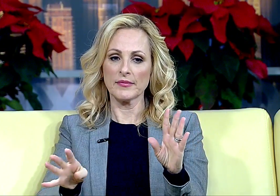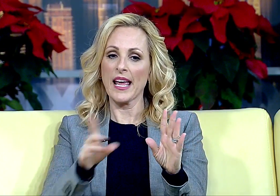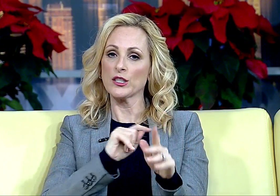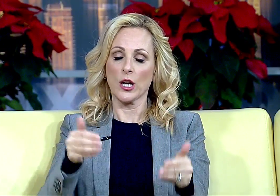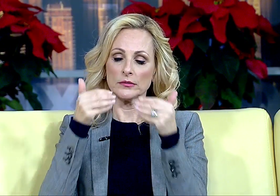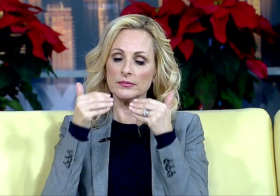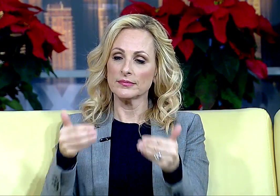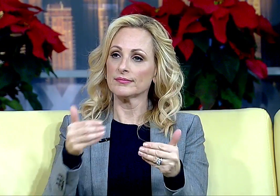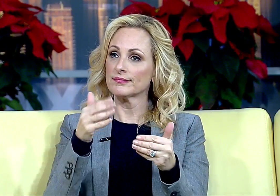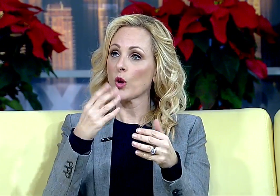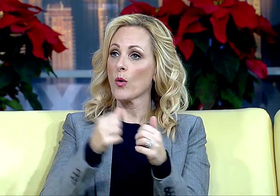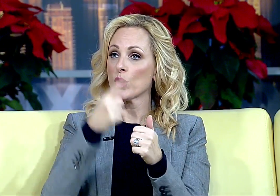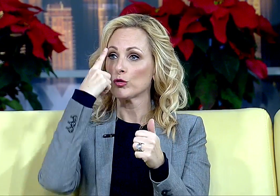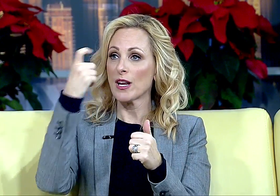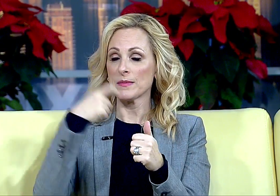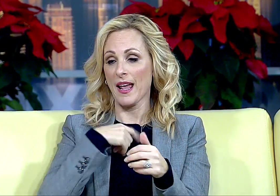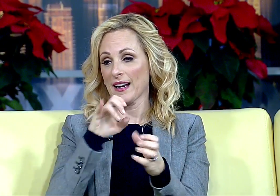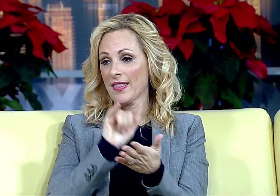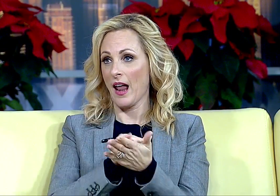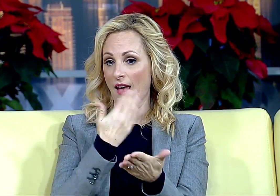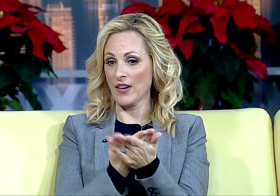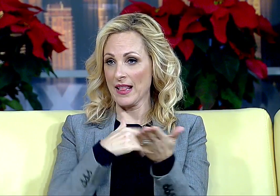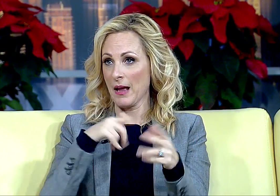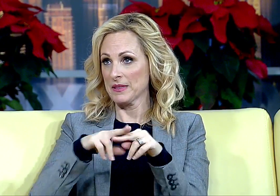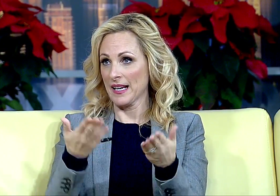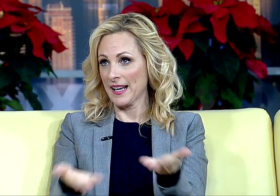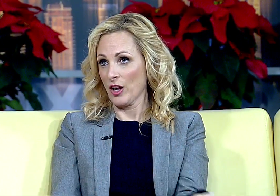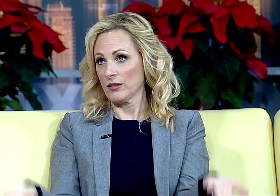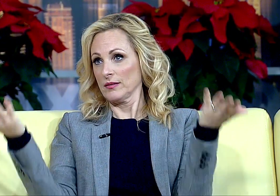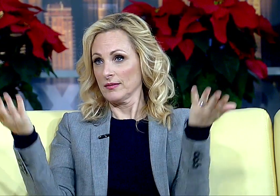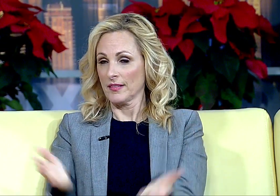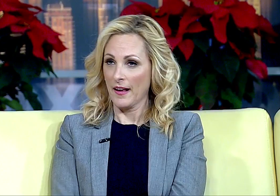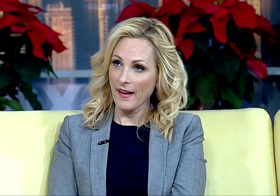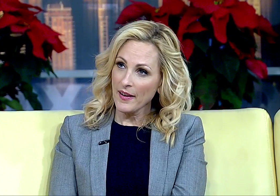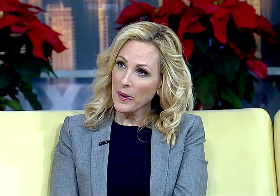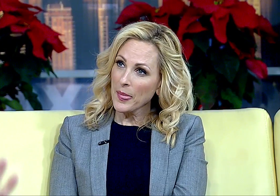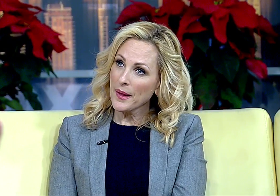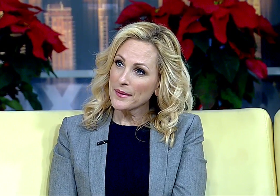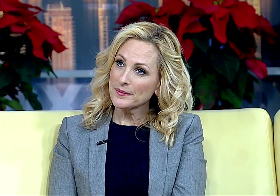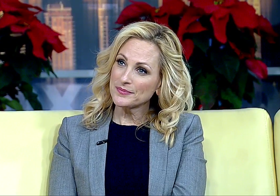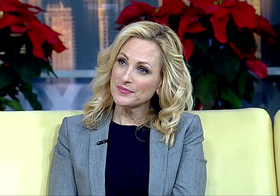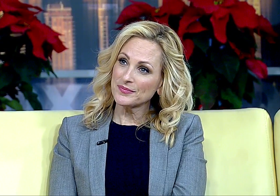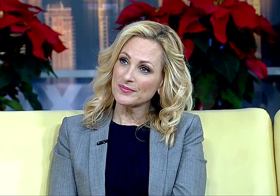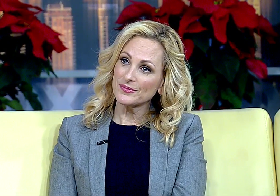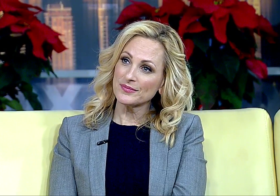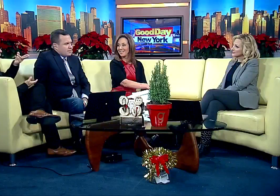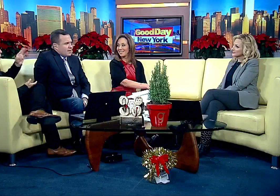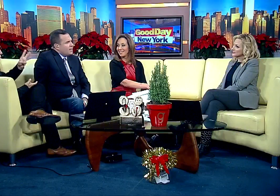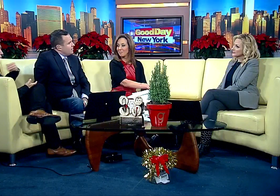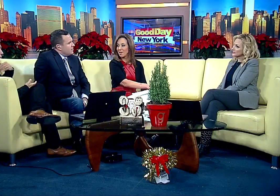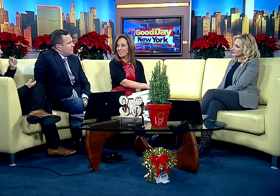ignore those people and move ahead with your life and follow your dream. And I did that. And evidently, I'm sitting here and having been. Henry Winkler had a hearing